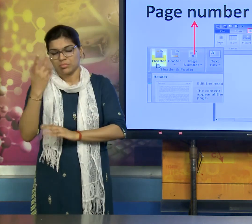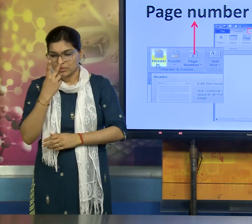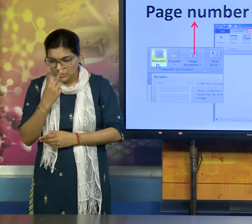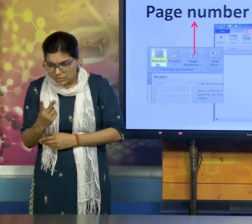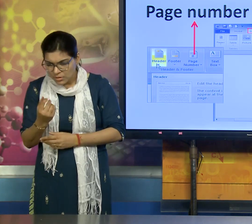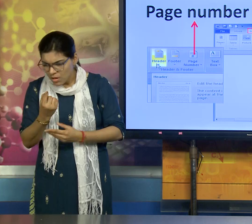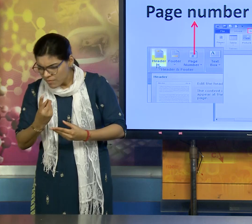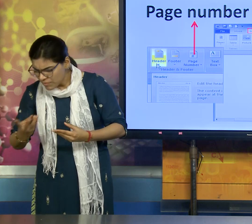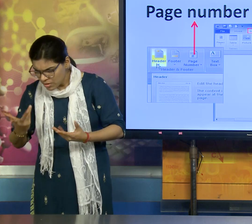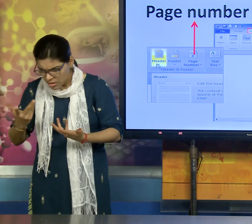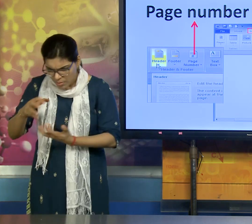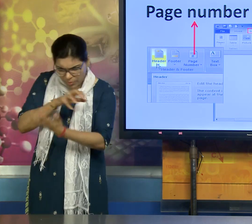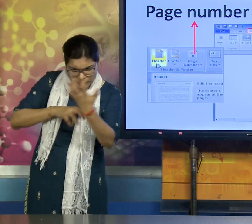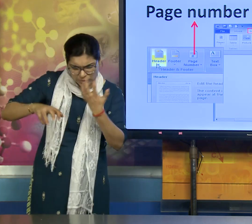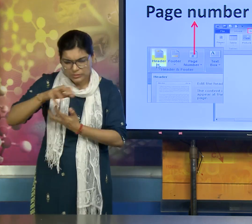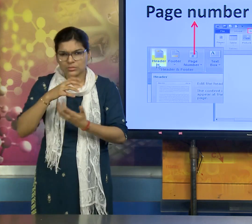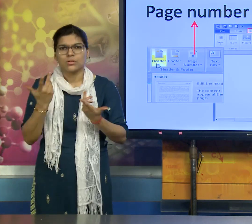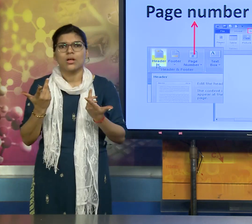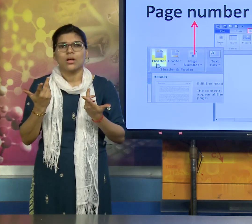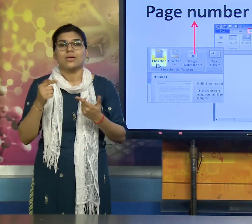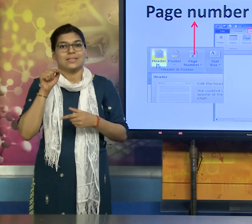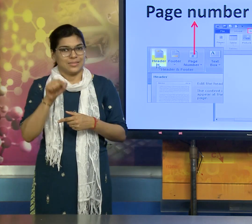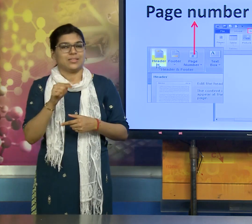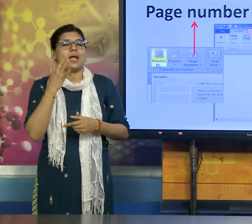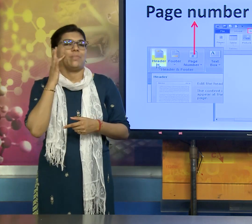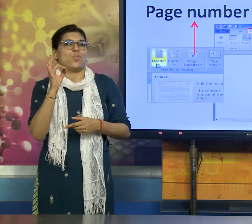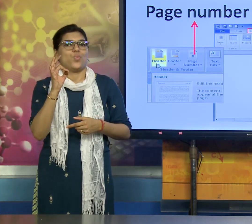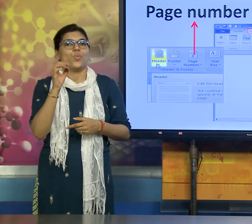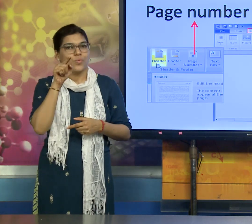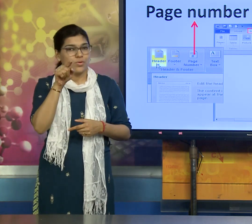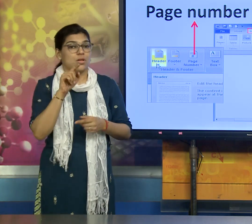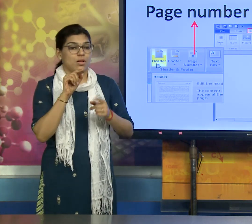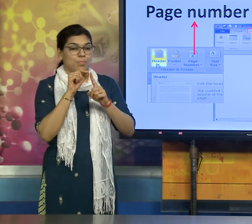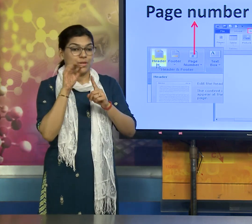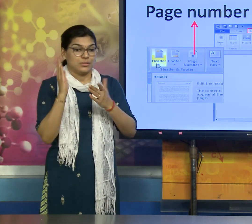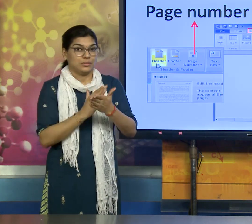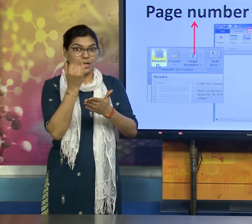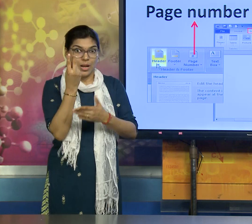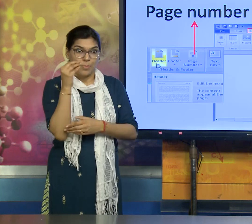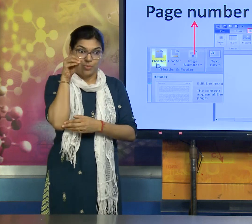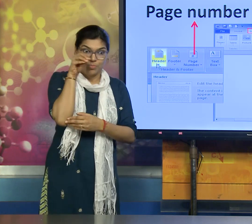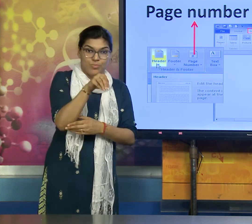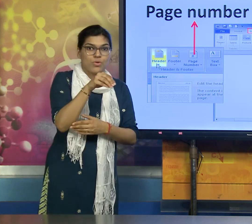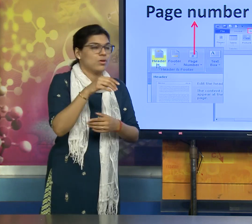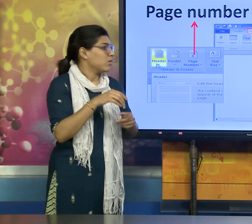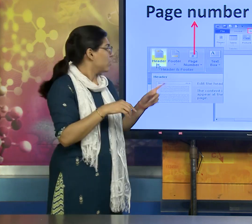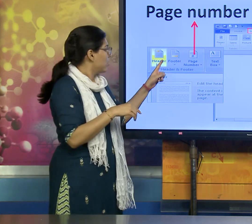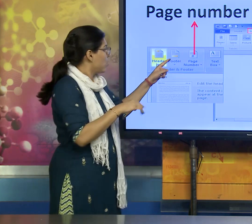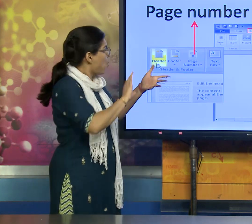You all have typed the thing and get it print out. It